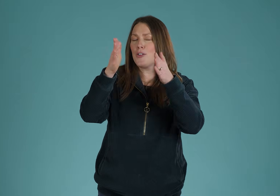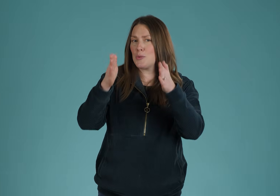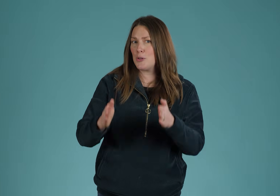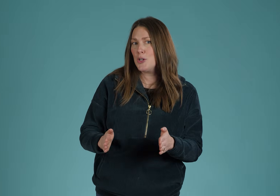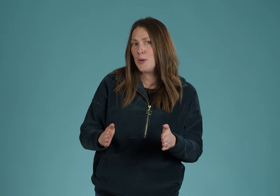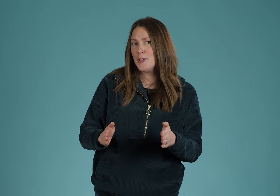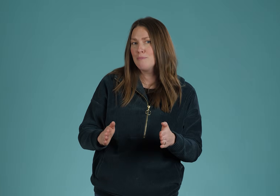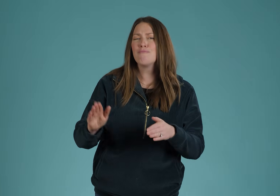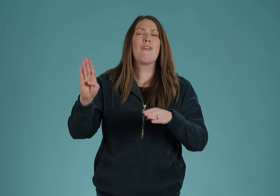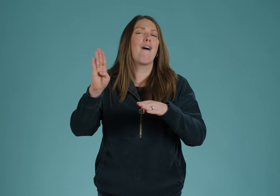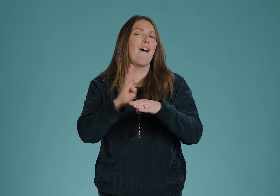Entrepreneur,